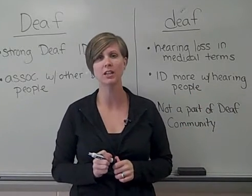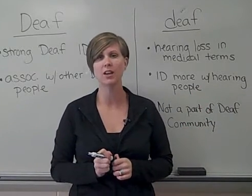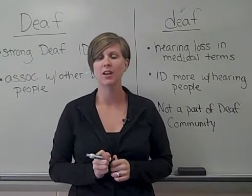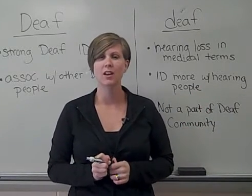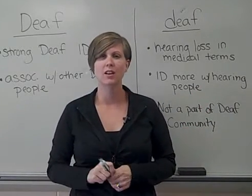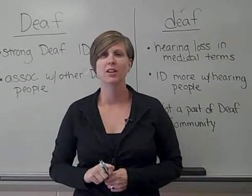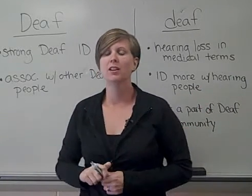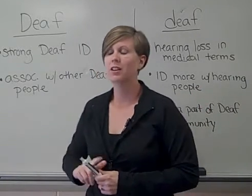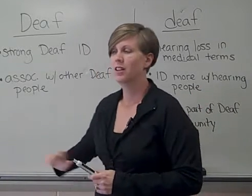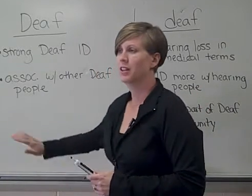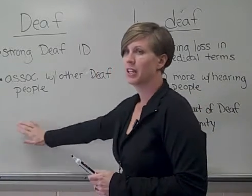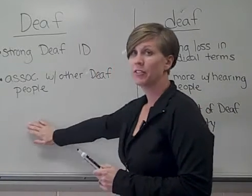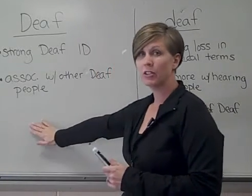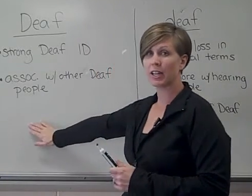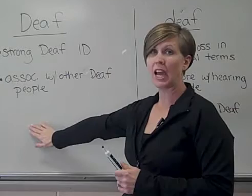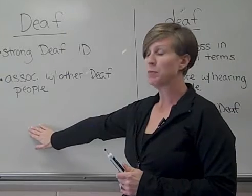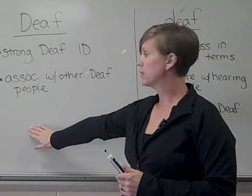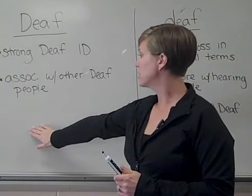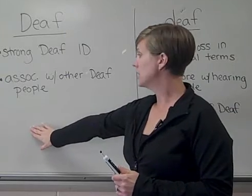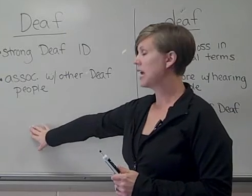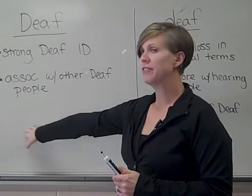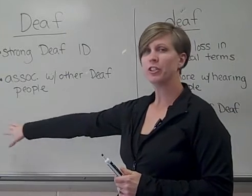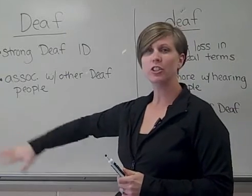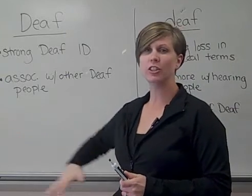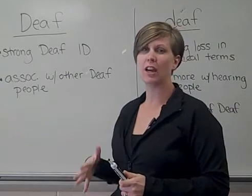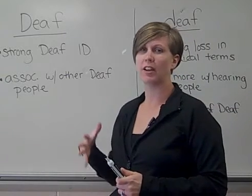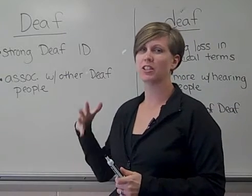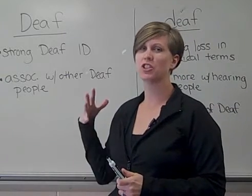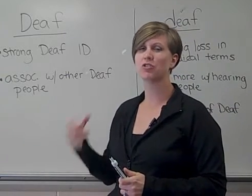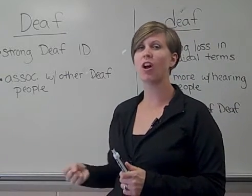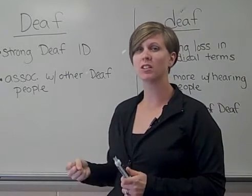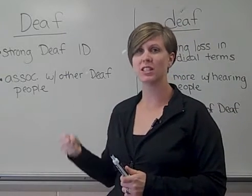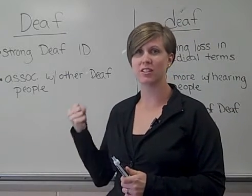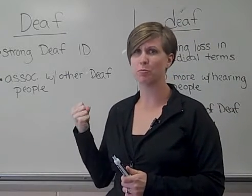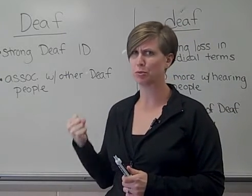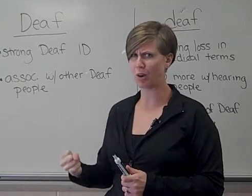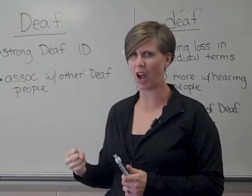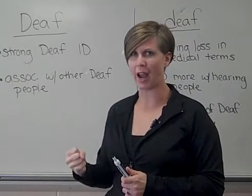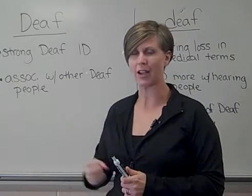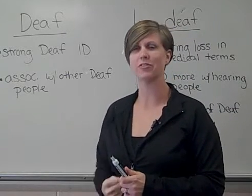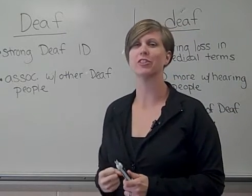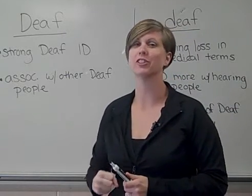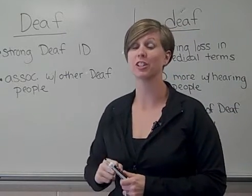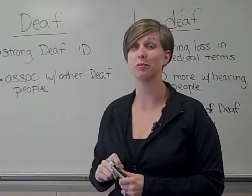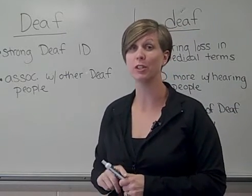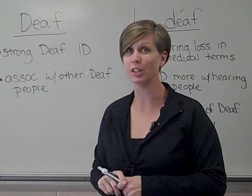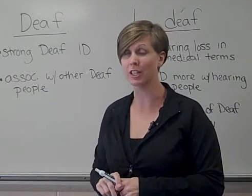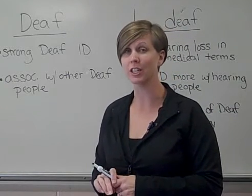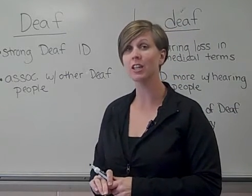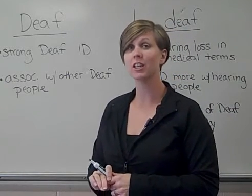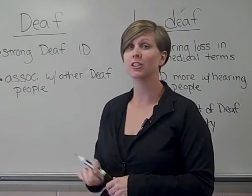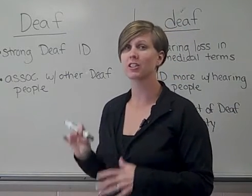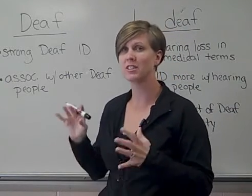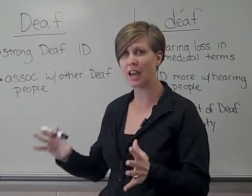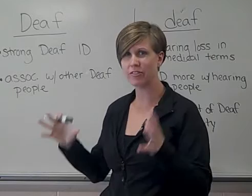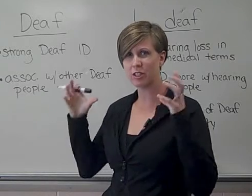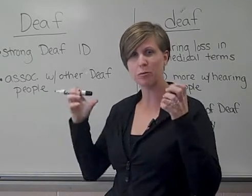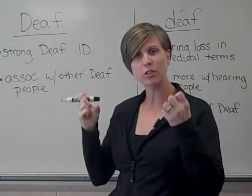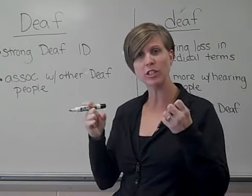community, if you are capital D deaf, you have a strong sense of pride for your community, your deaf